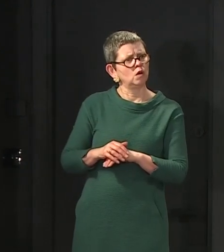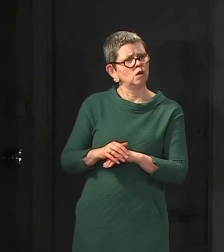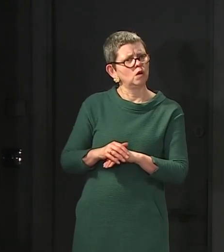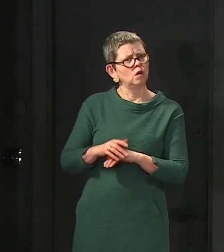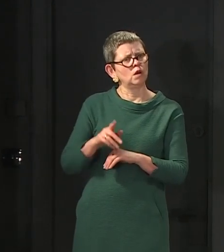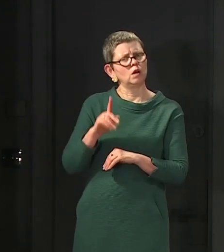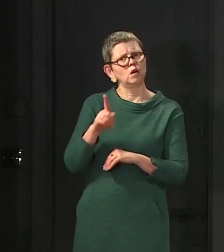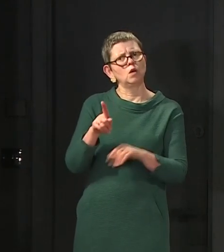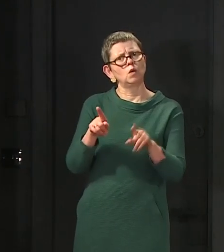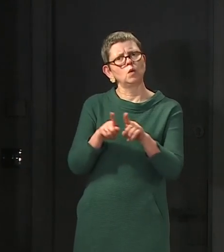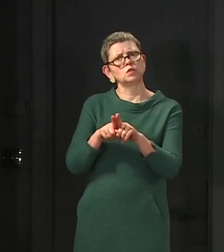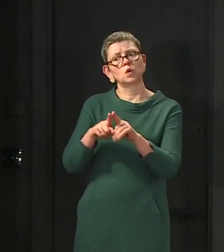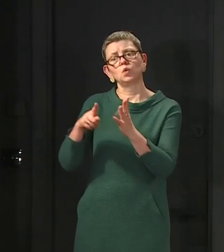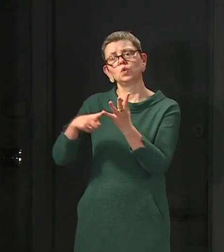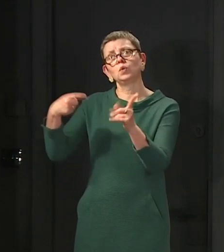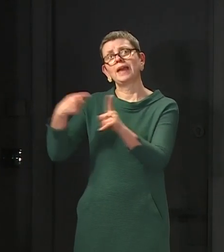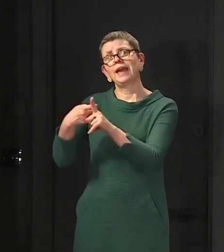response to your request on this?